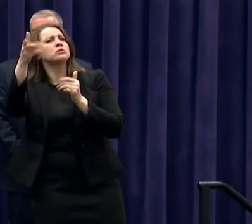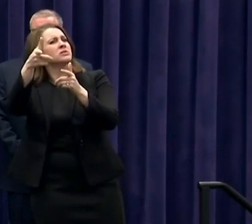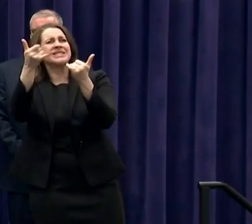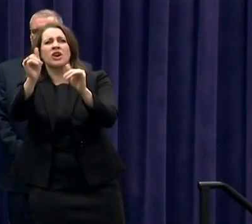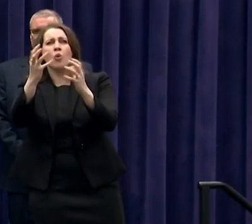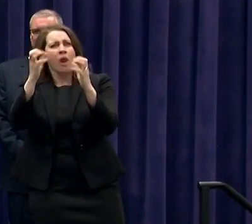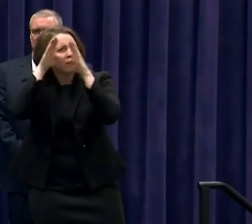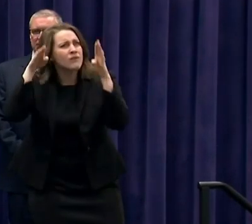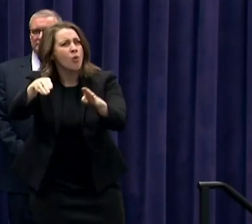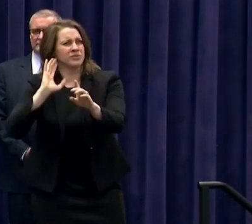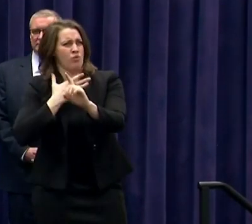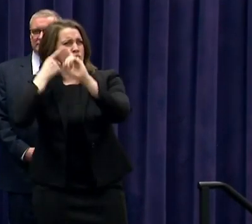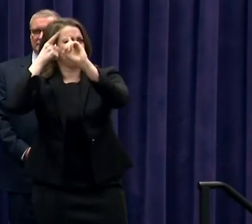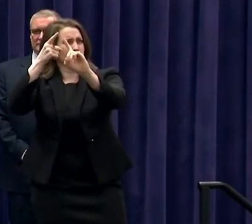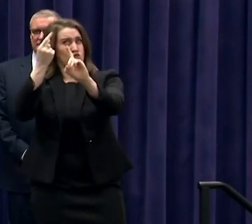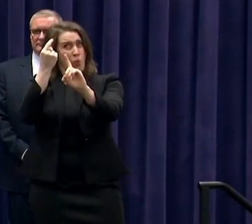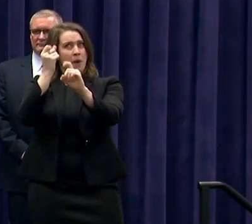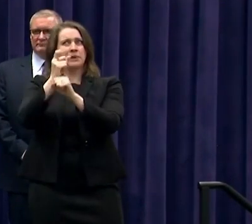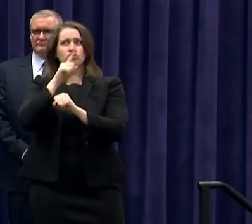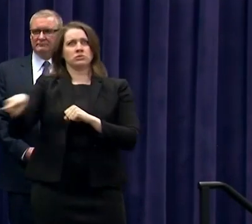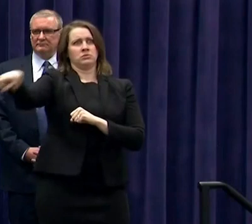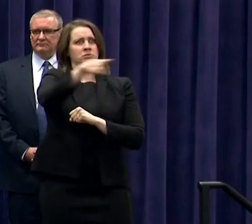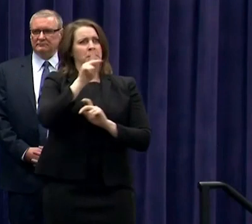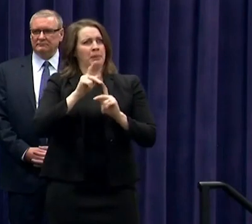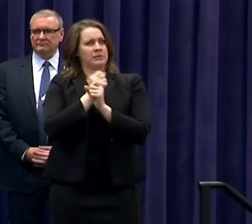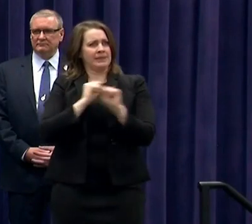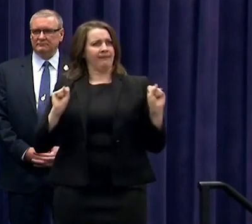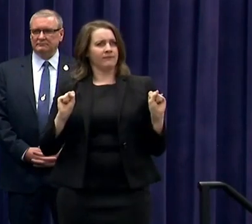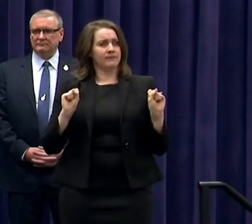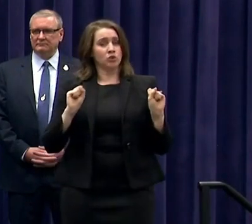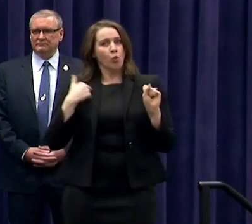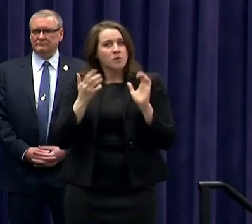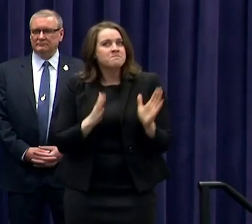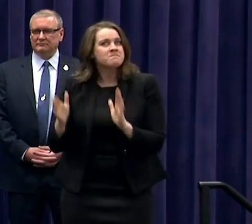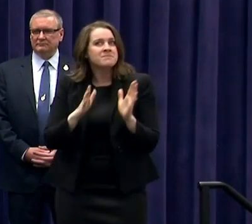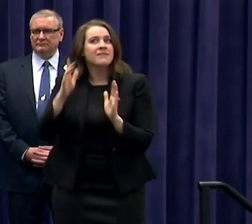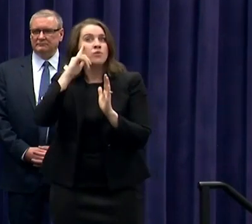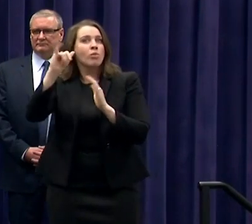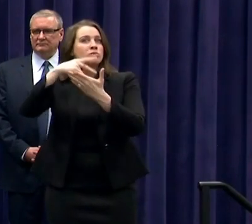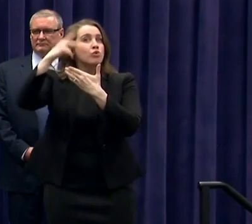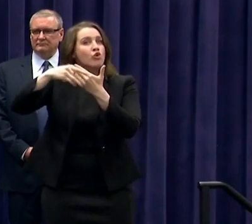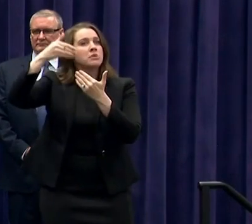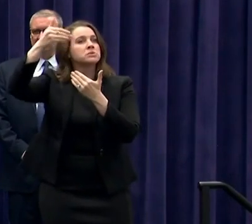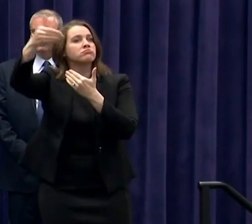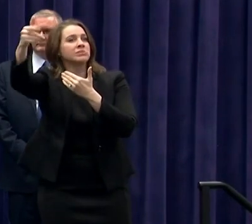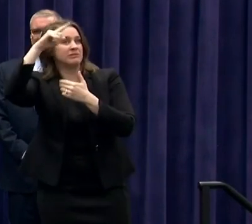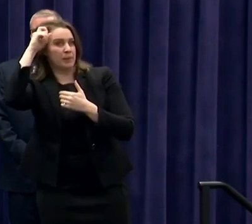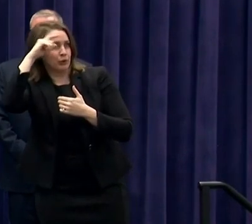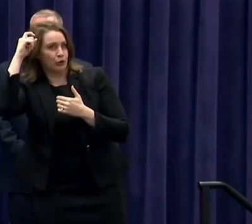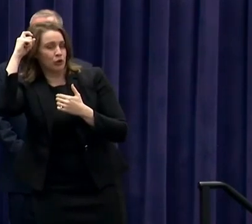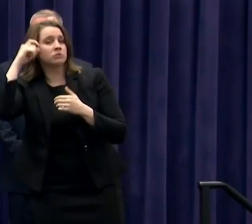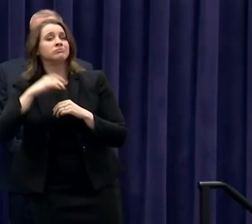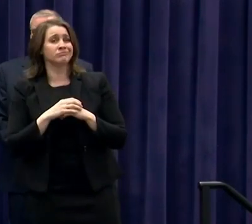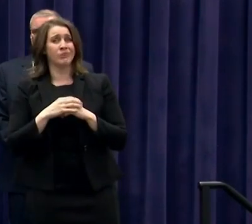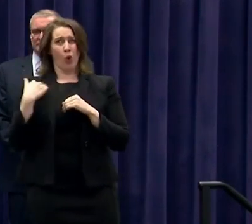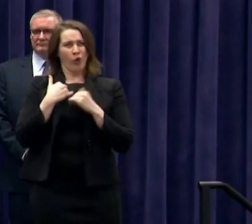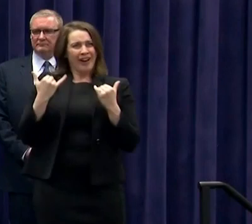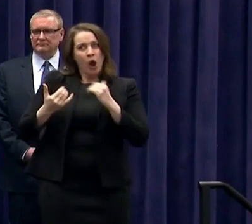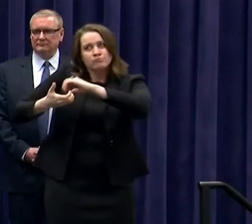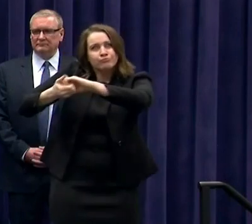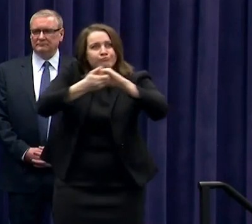important mission of keeping our people safe. And that planning still continues. The work that we're doing in neighborhoods all over the